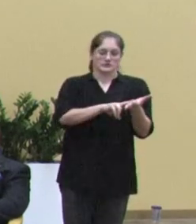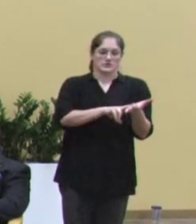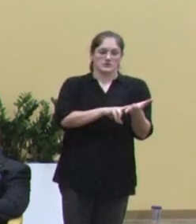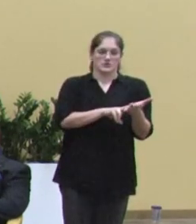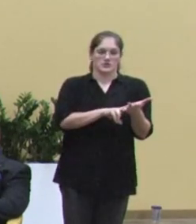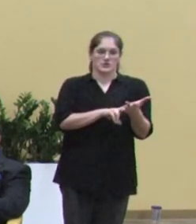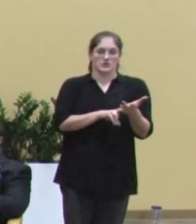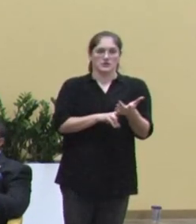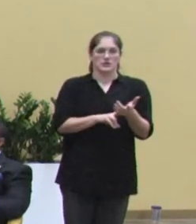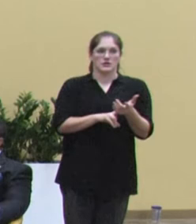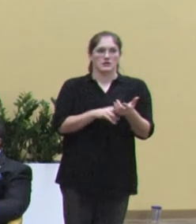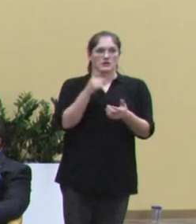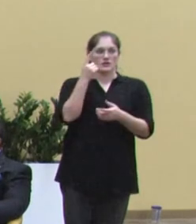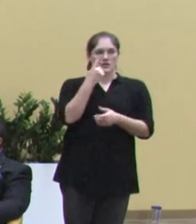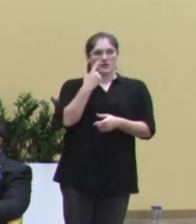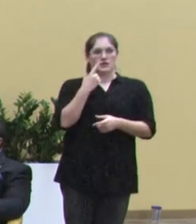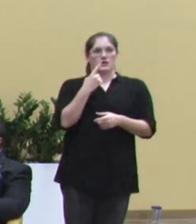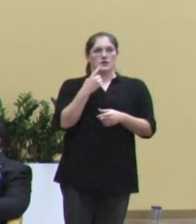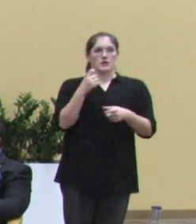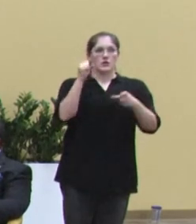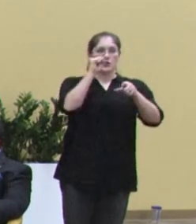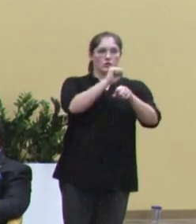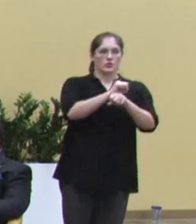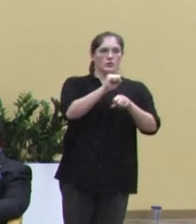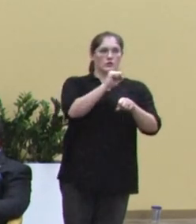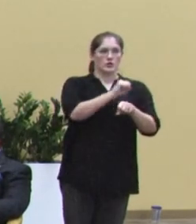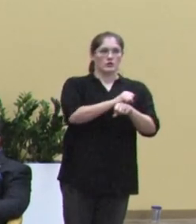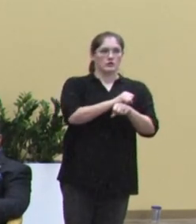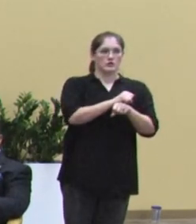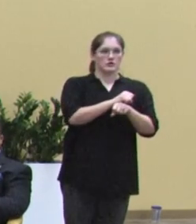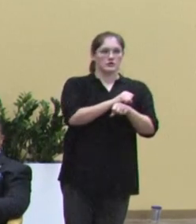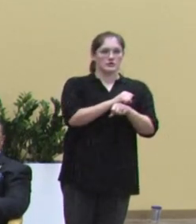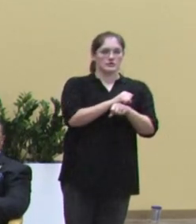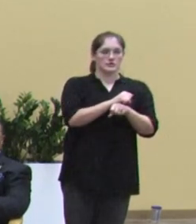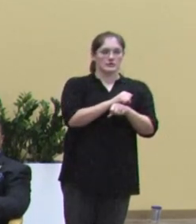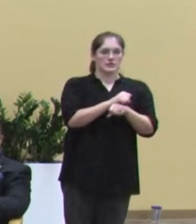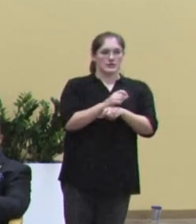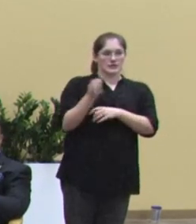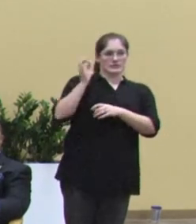the Work Incentives Opportunities Act.